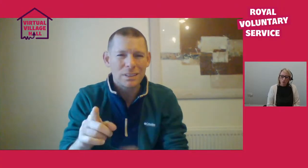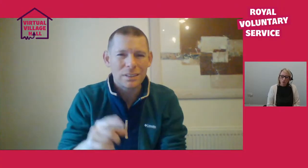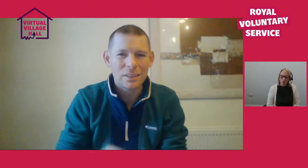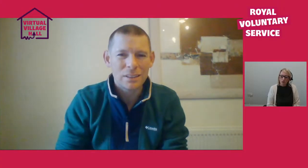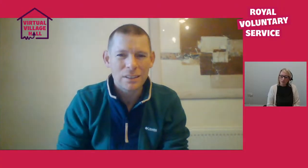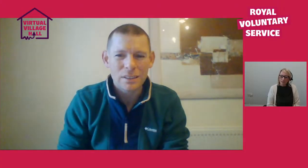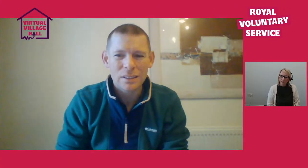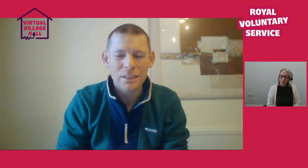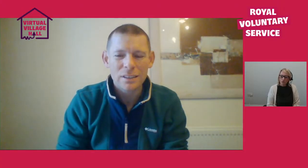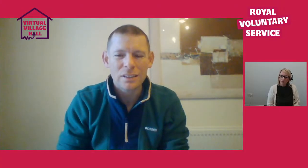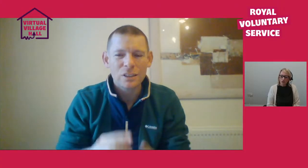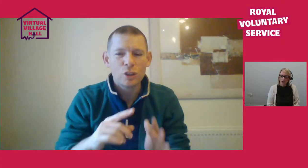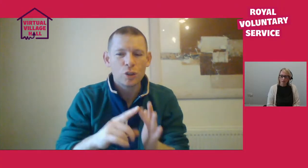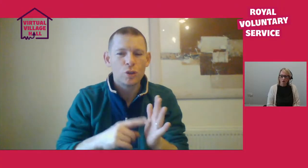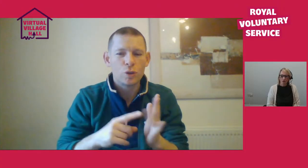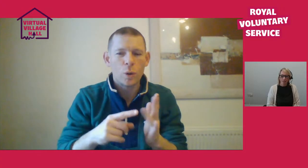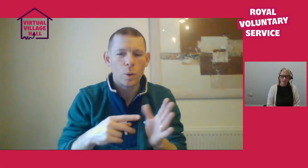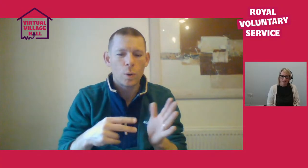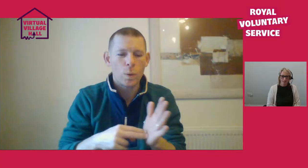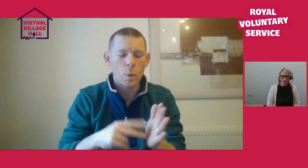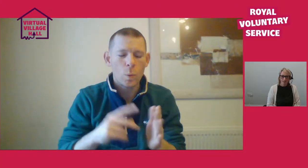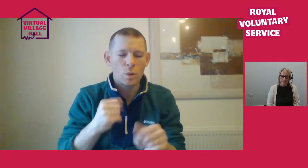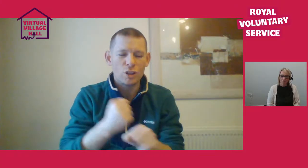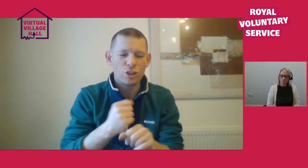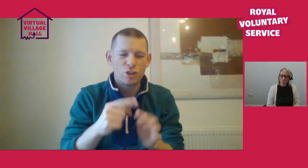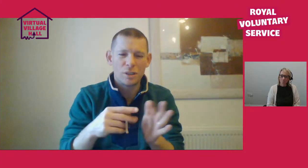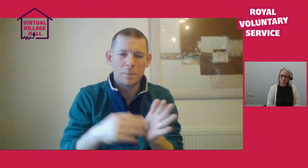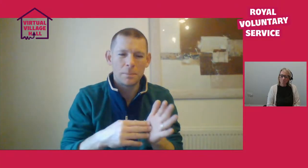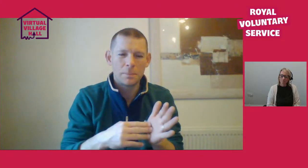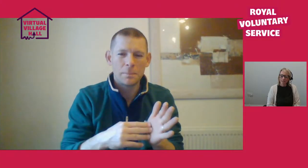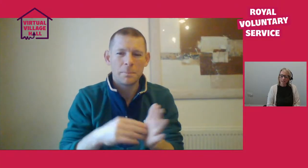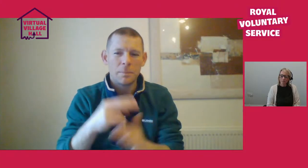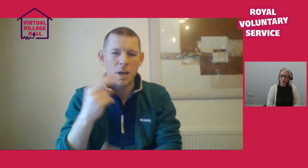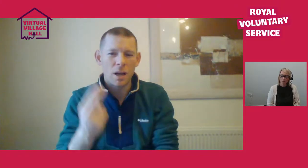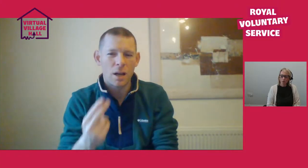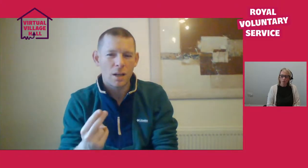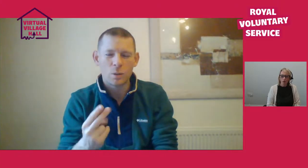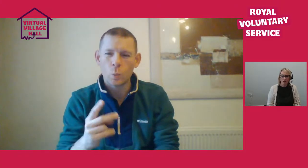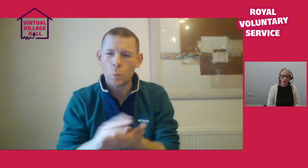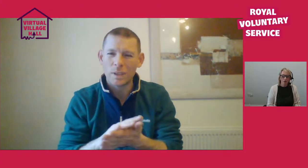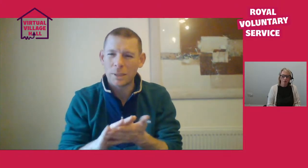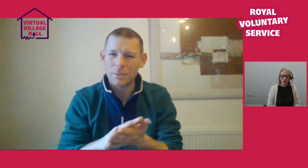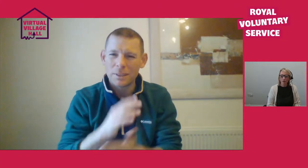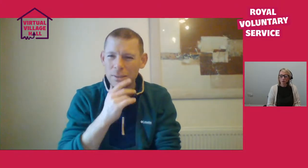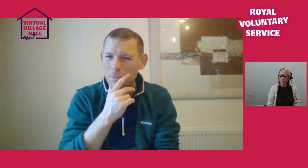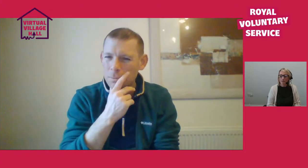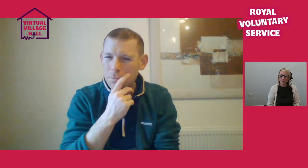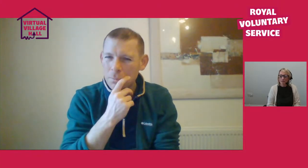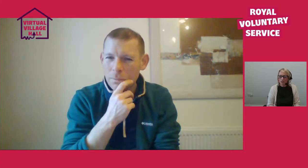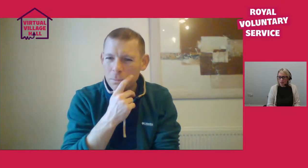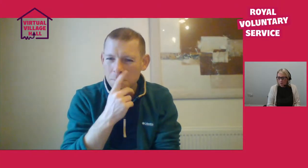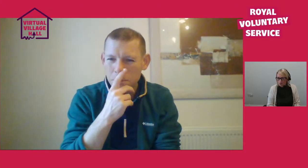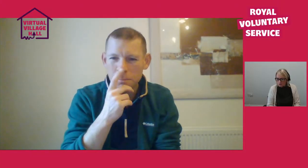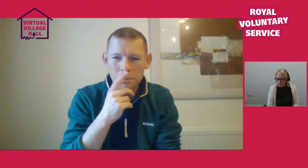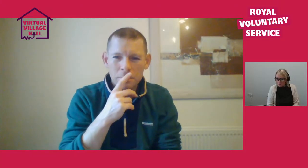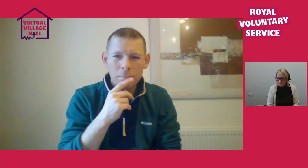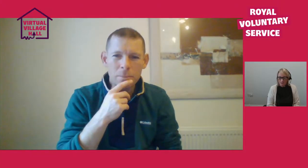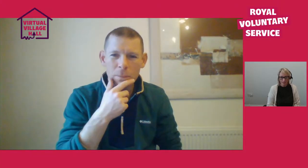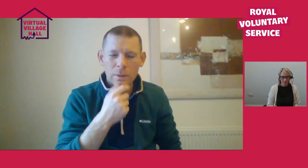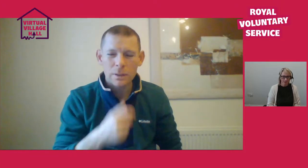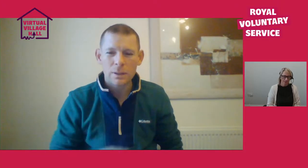So Joan, tell us what gem art is. Tell us a bit more about that hobby. What is it, gem